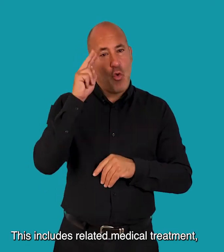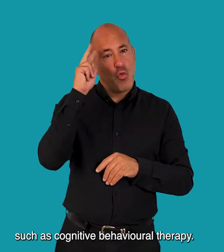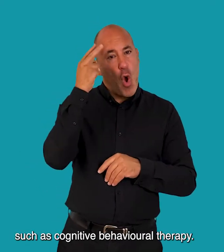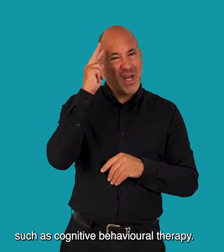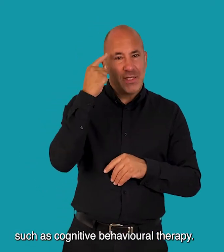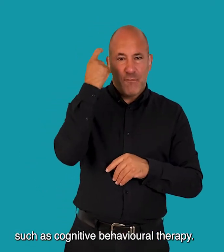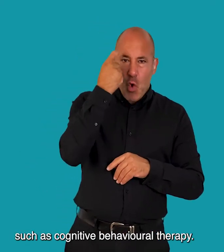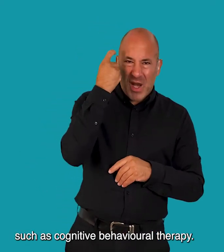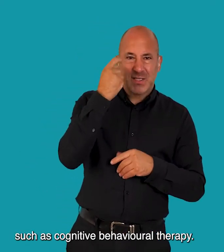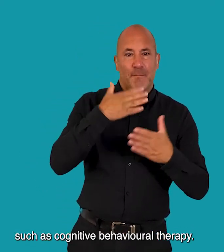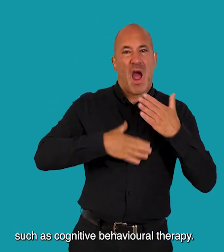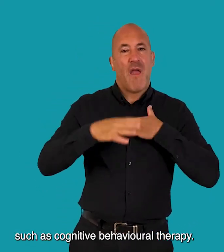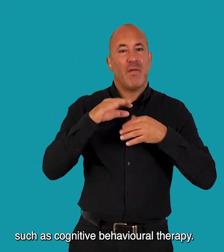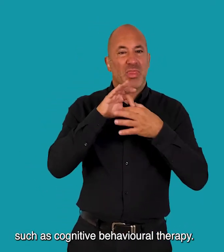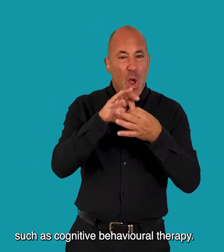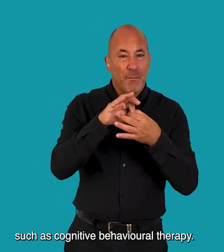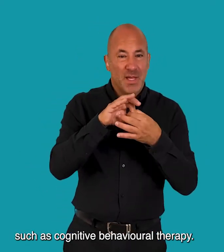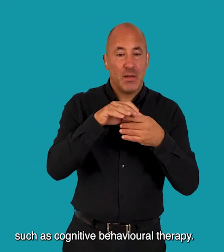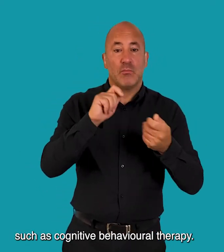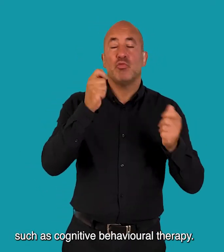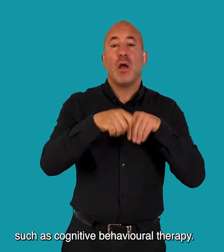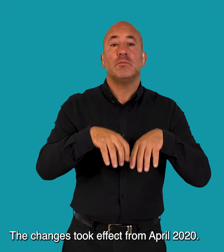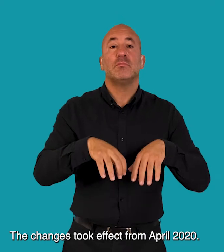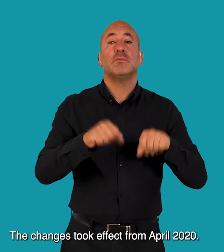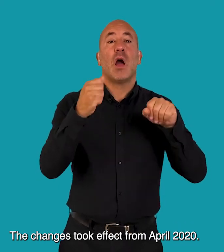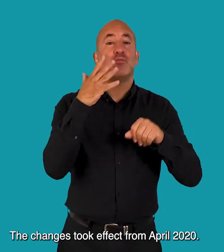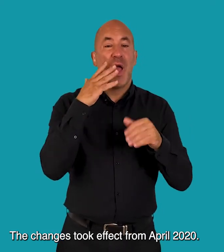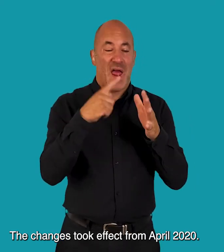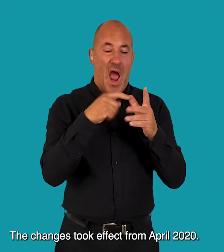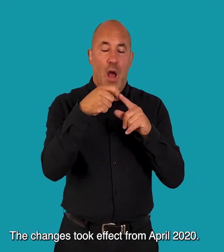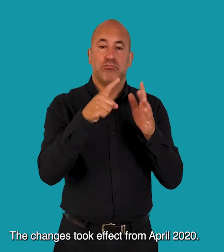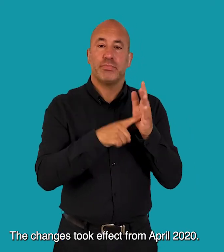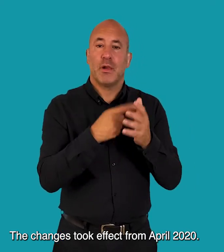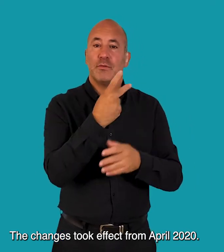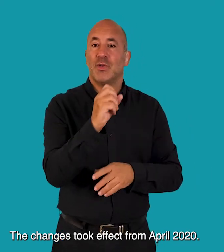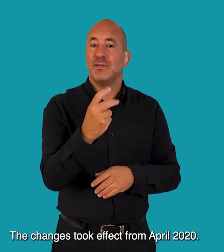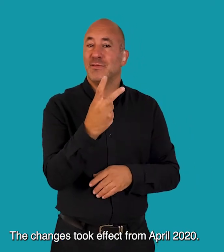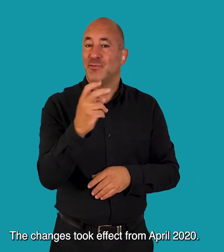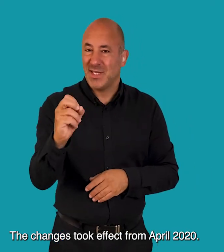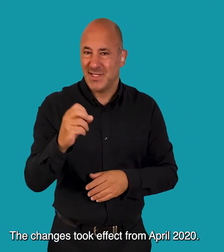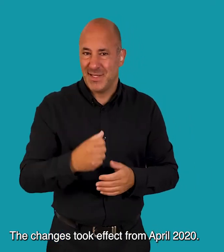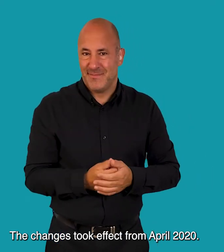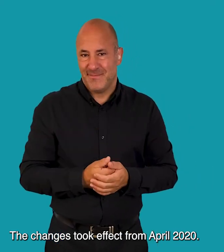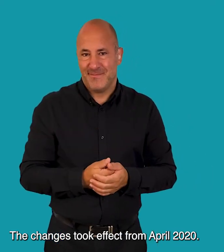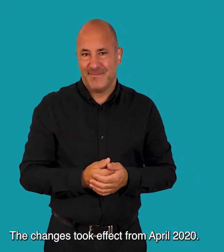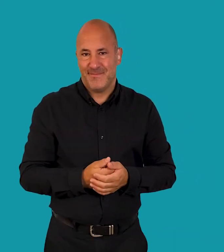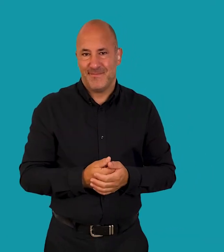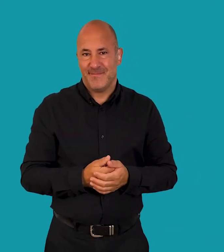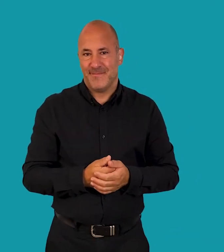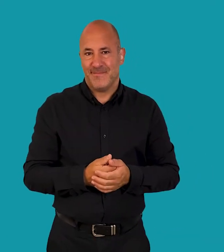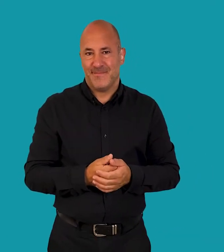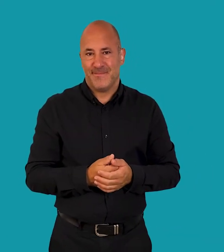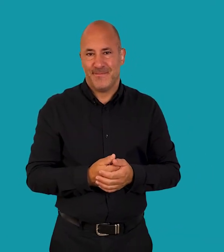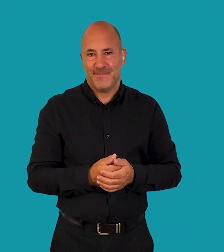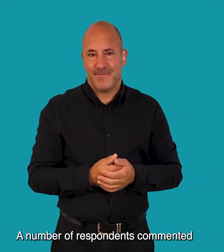such as cognitive behavioural therapy. The changes took effect from April 2020. A number